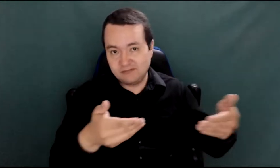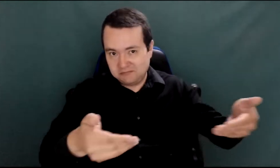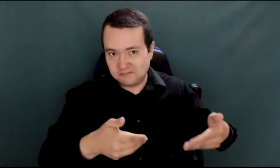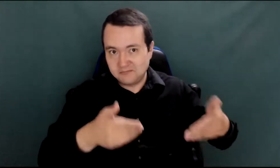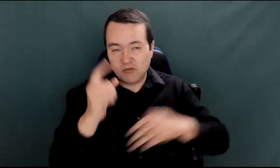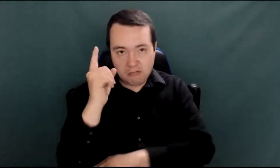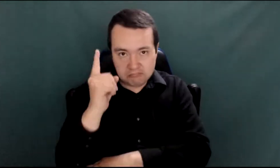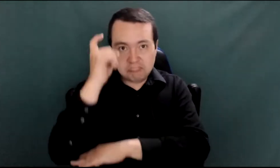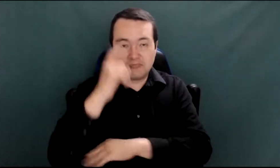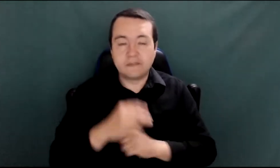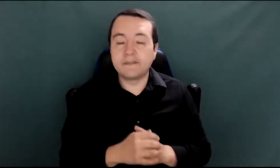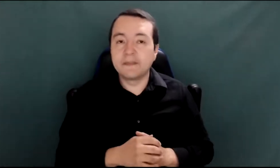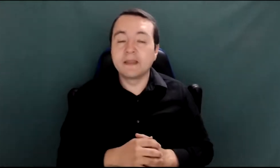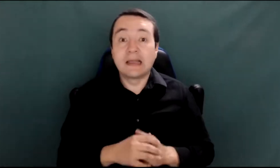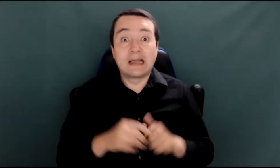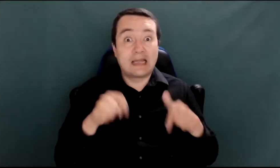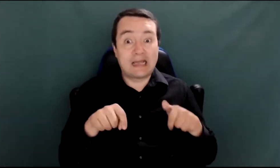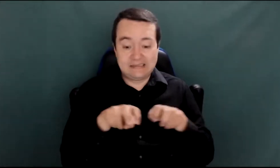FILAC, Gabriel Muyuy.